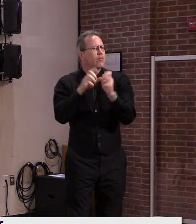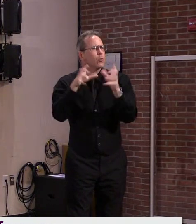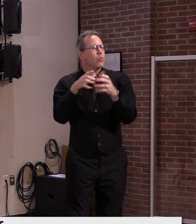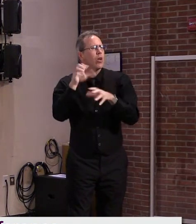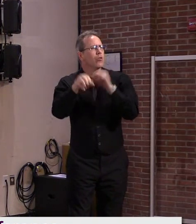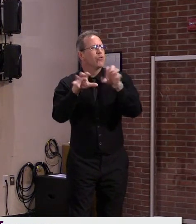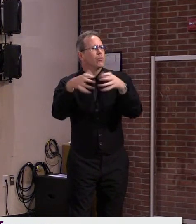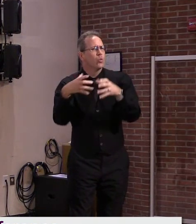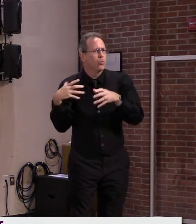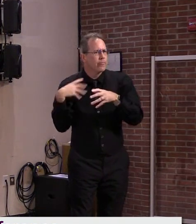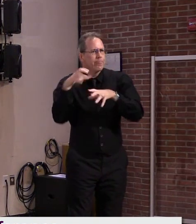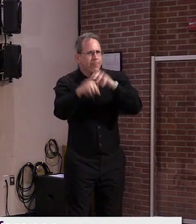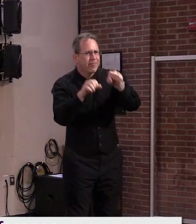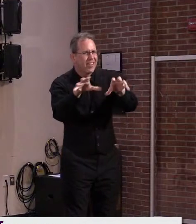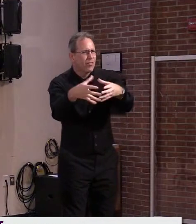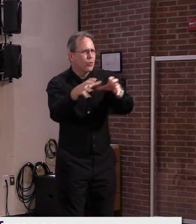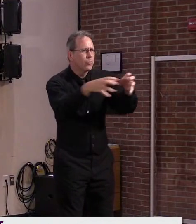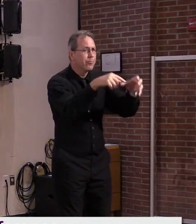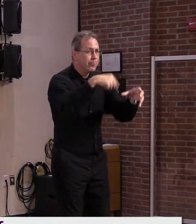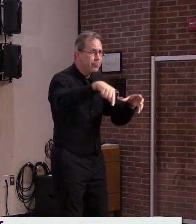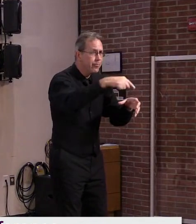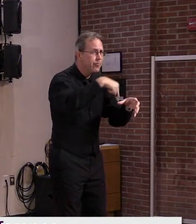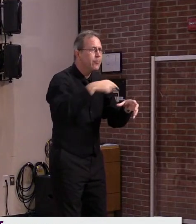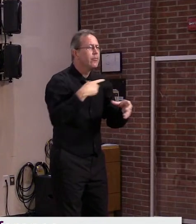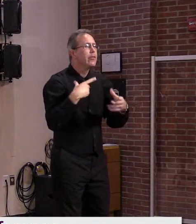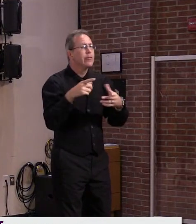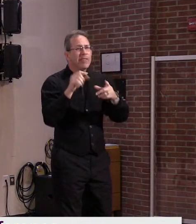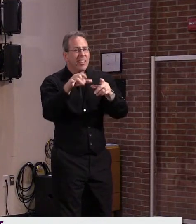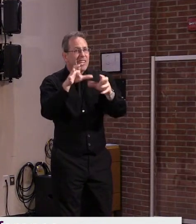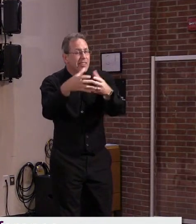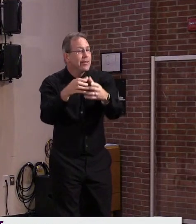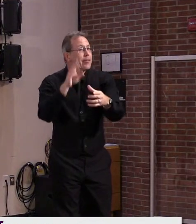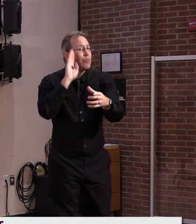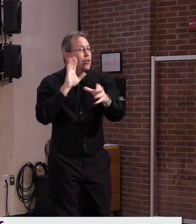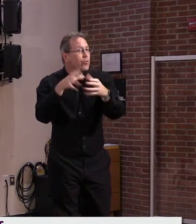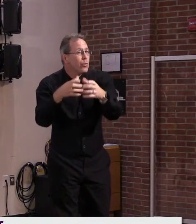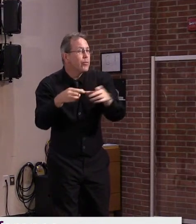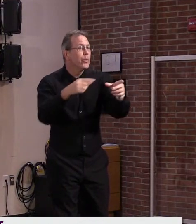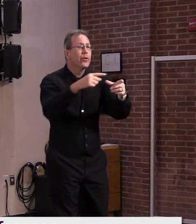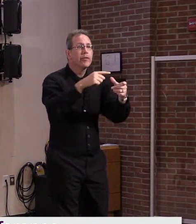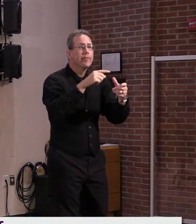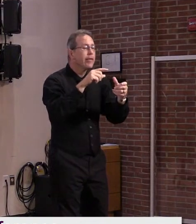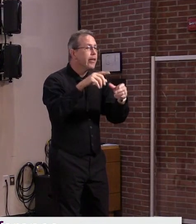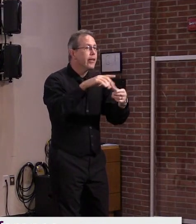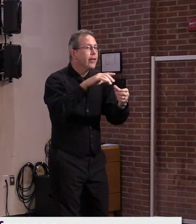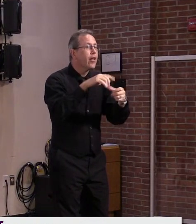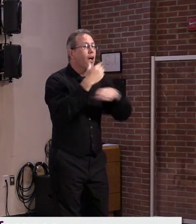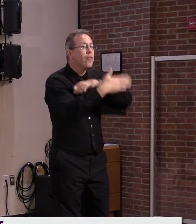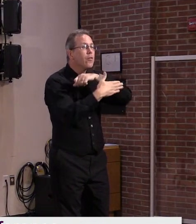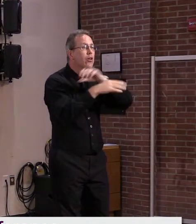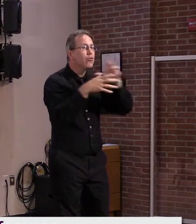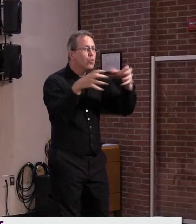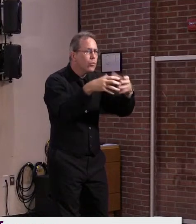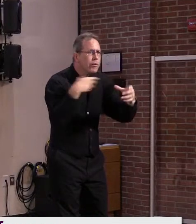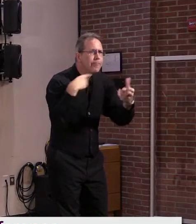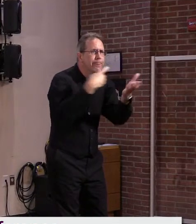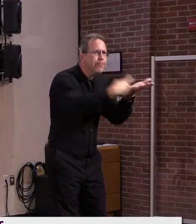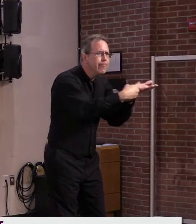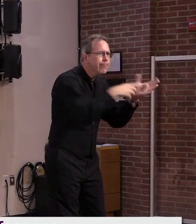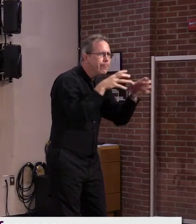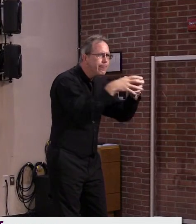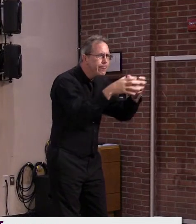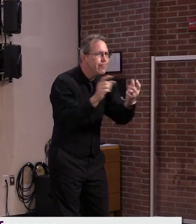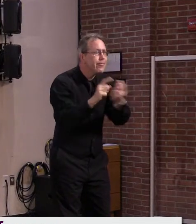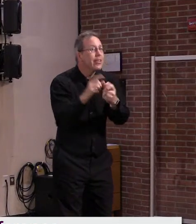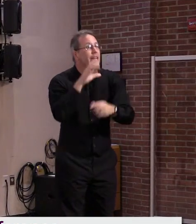with certain populations, specifically probably around age and occupations as well